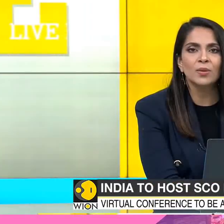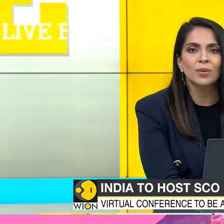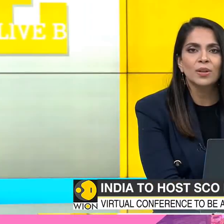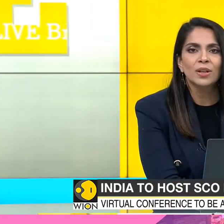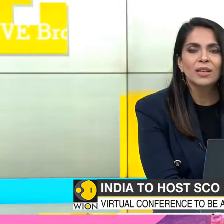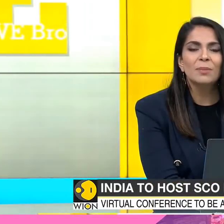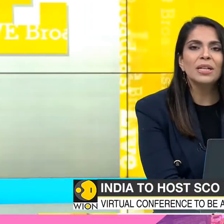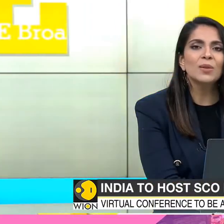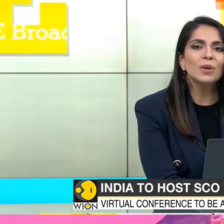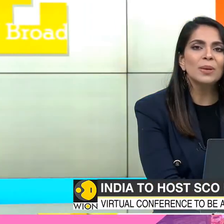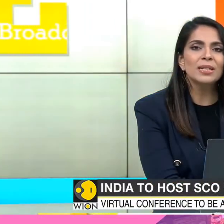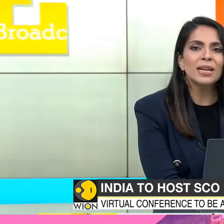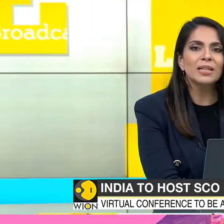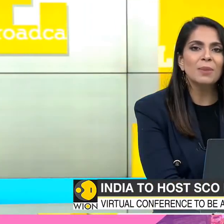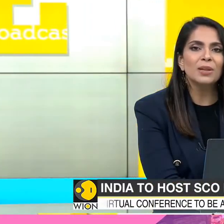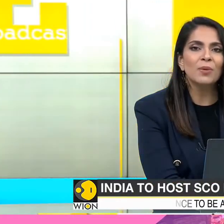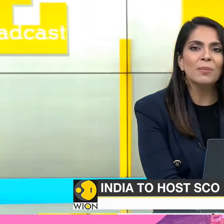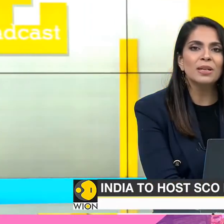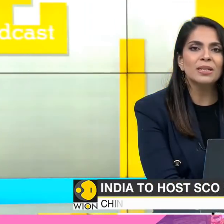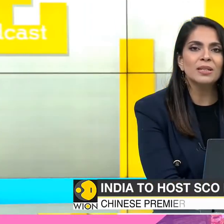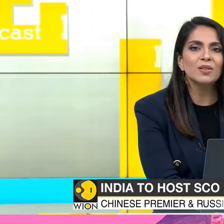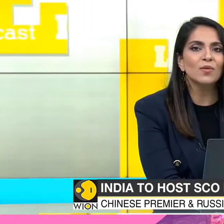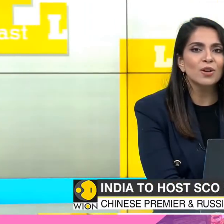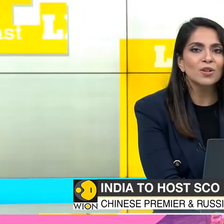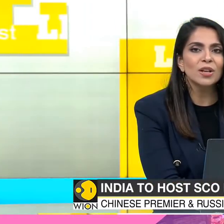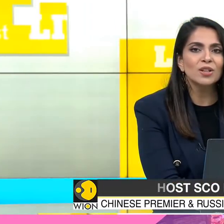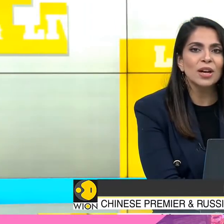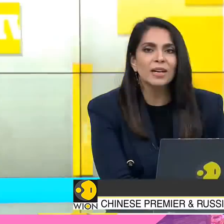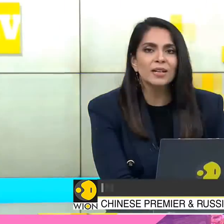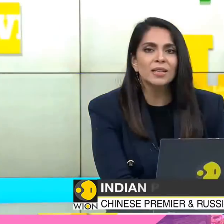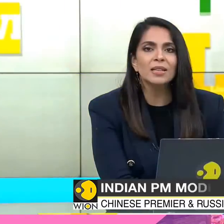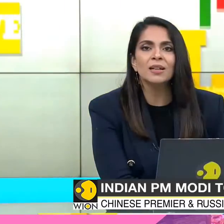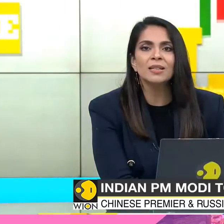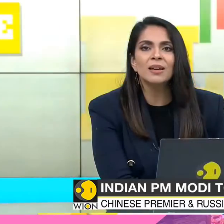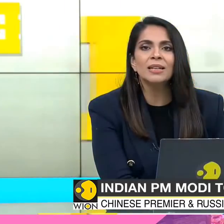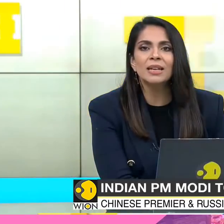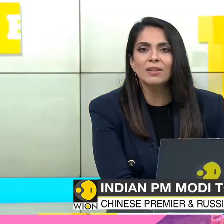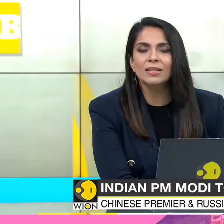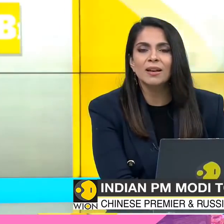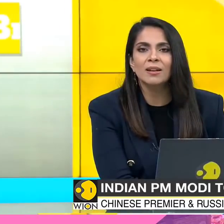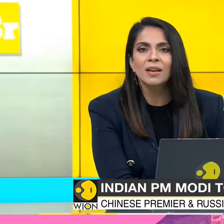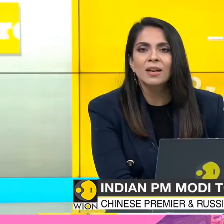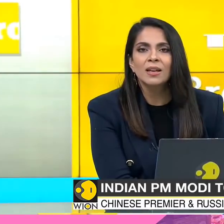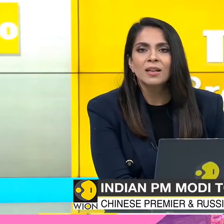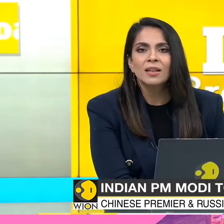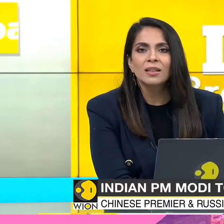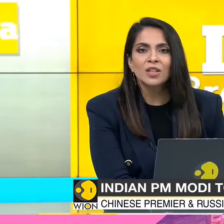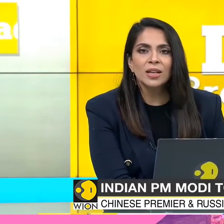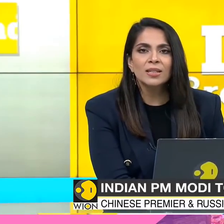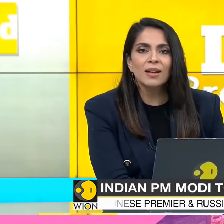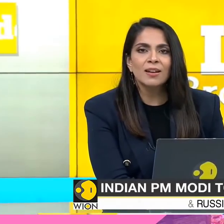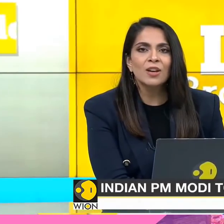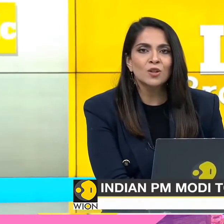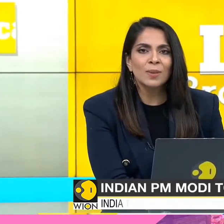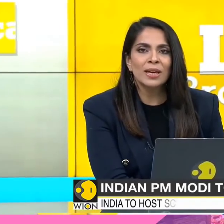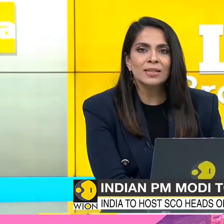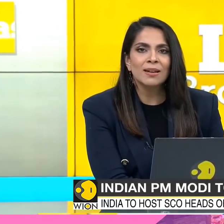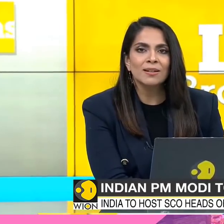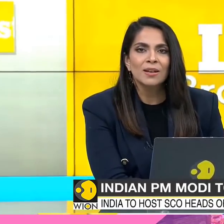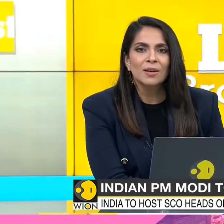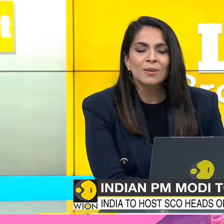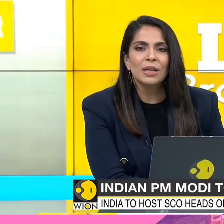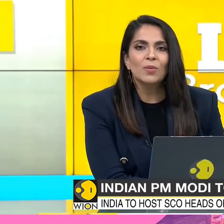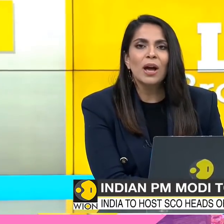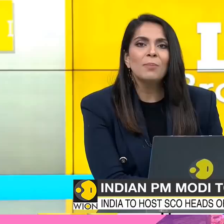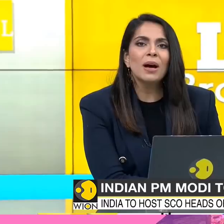Venkaiah Naidu. The meeting will be attended by the prime ministers of Russia, China, Kazakhstan, Kyrgyzstan, Tajikistan and